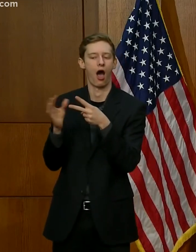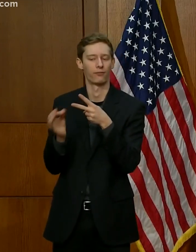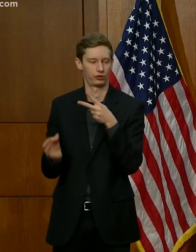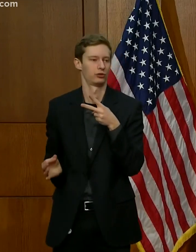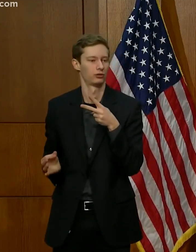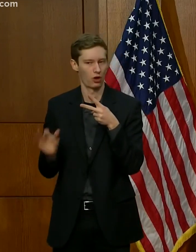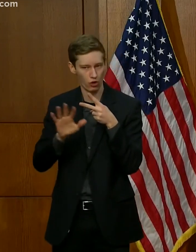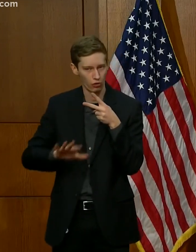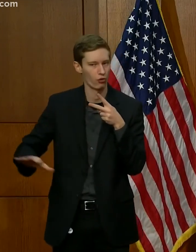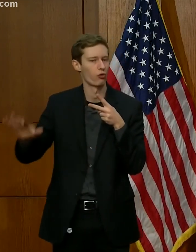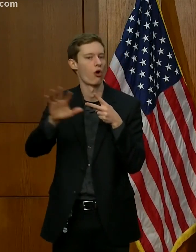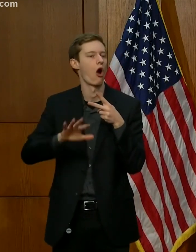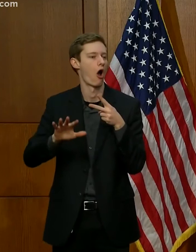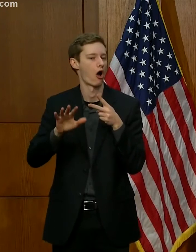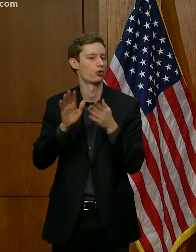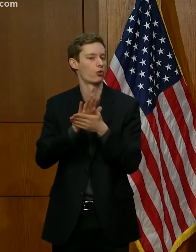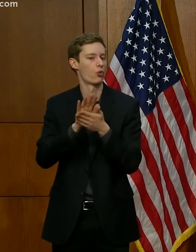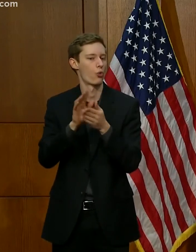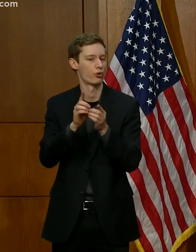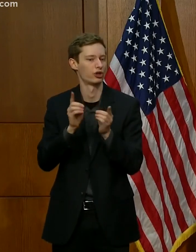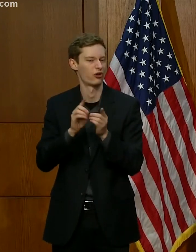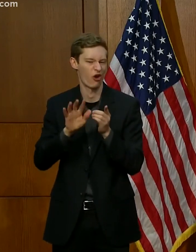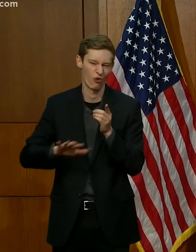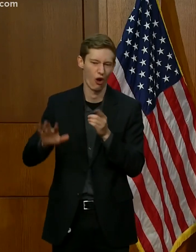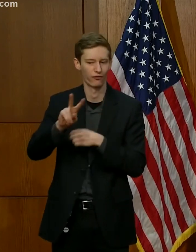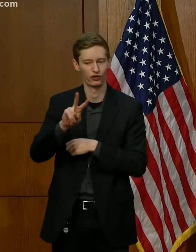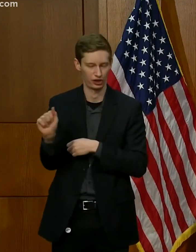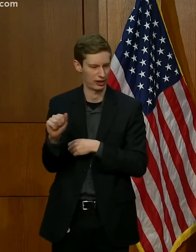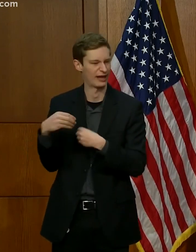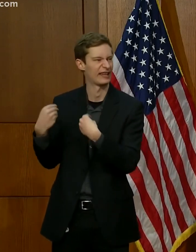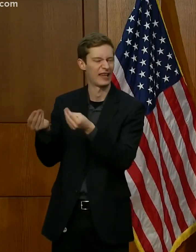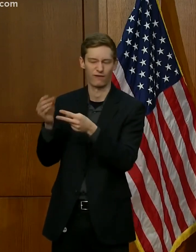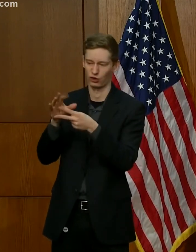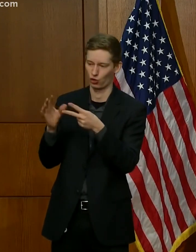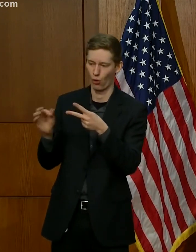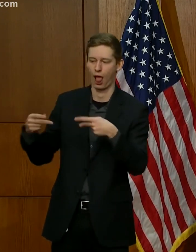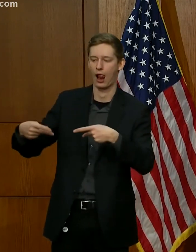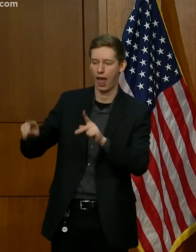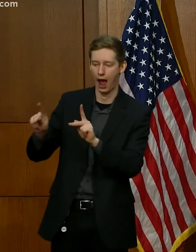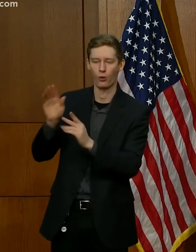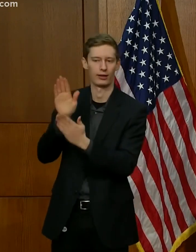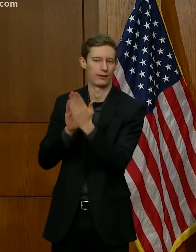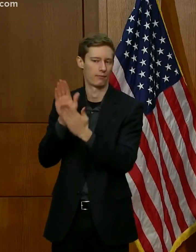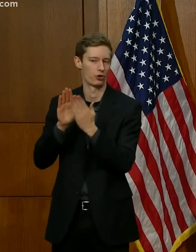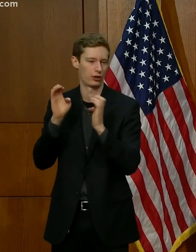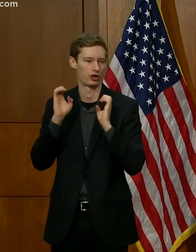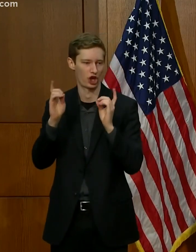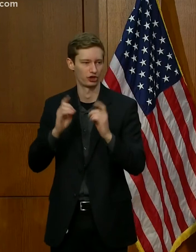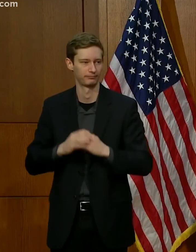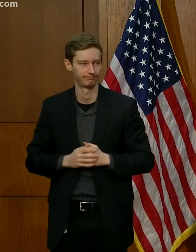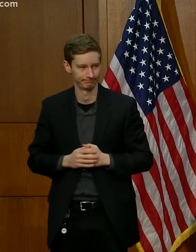districts across Virginia to allow in-person education.